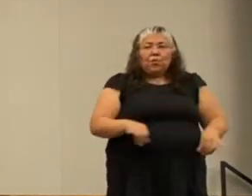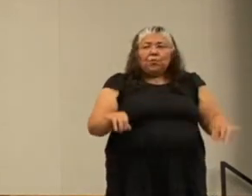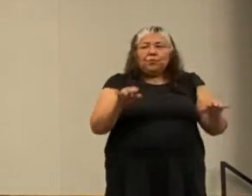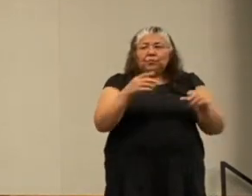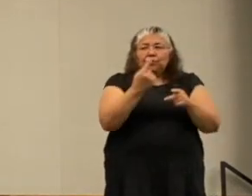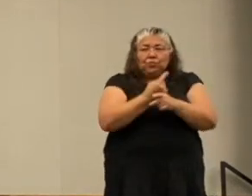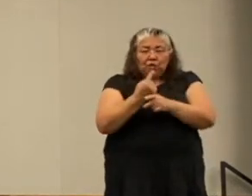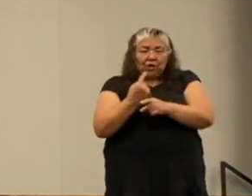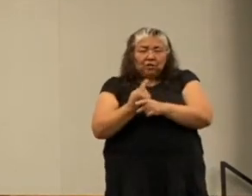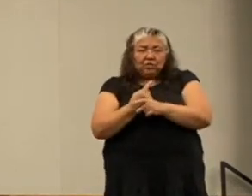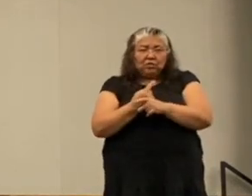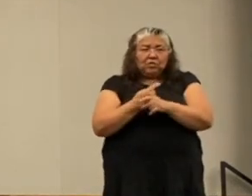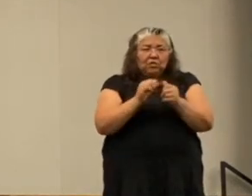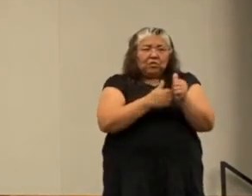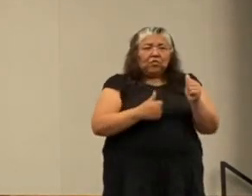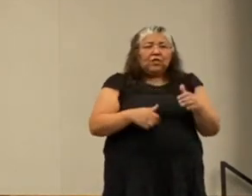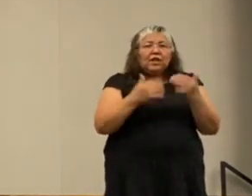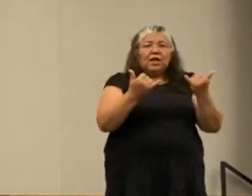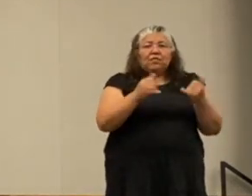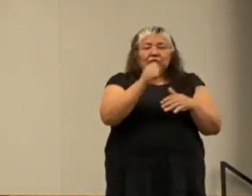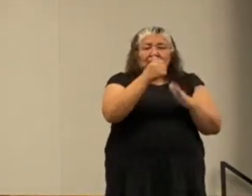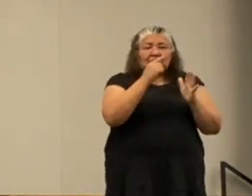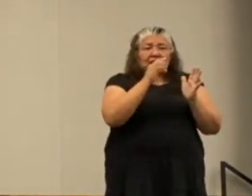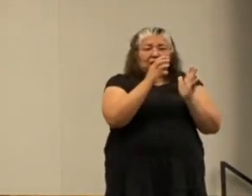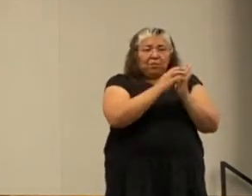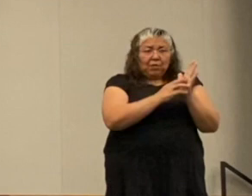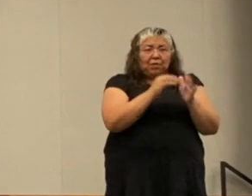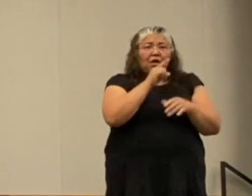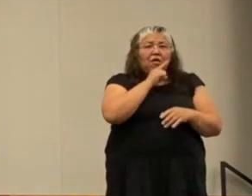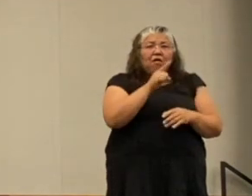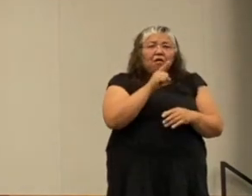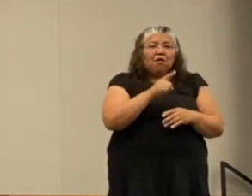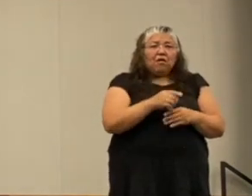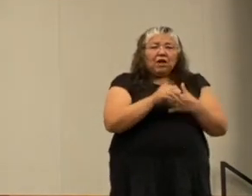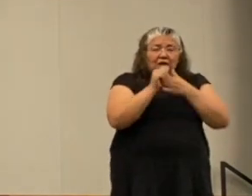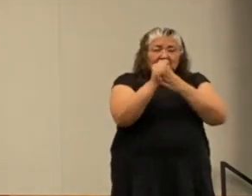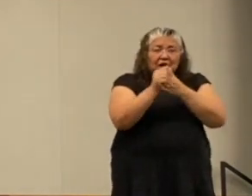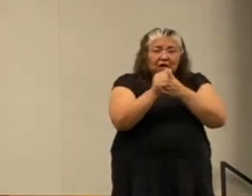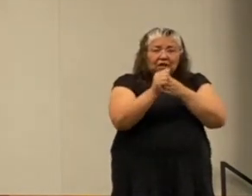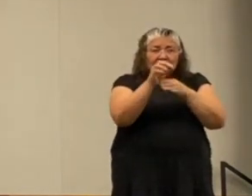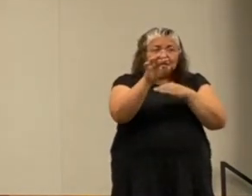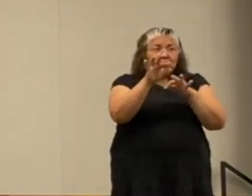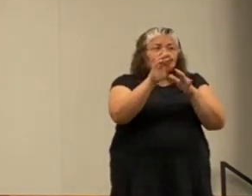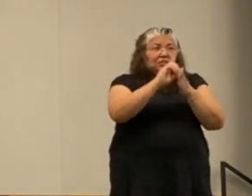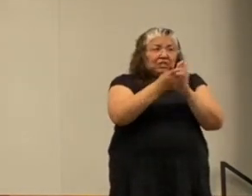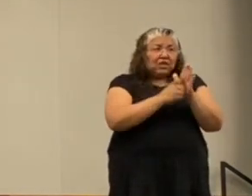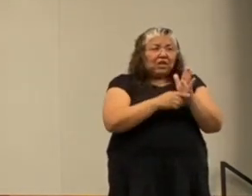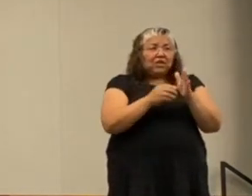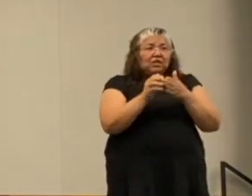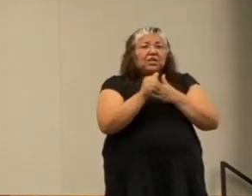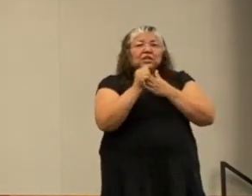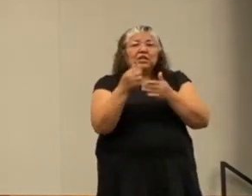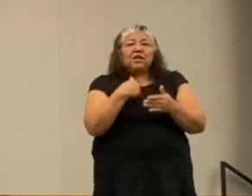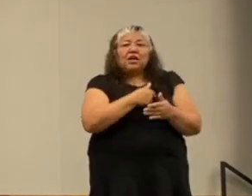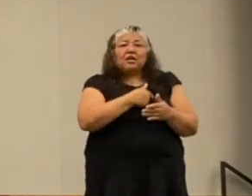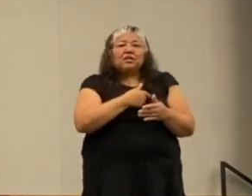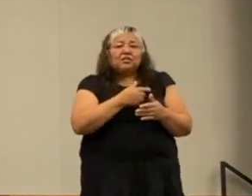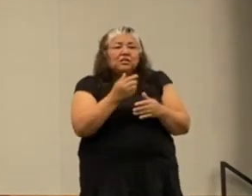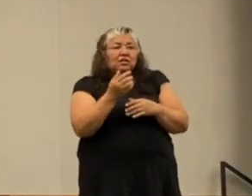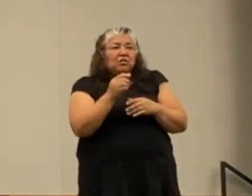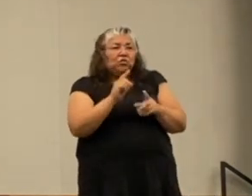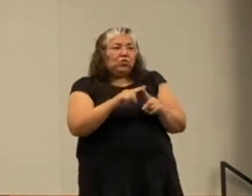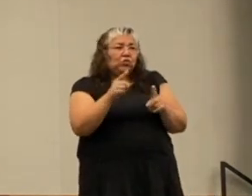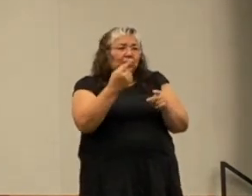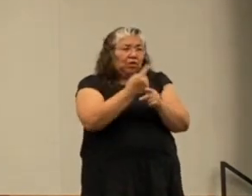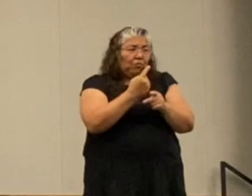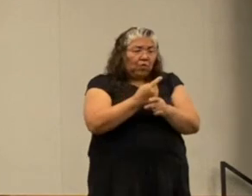believe today that the Ten Commandments are a guide or designed to lead us to a life of practical holiness.